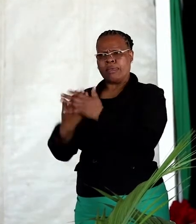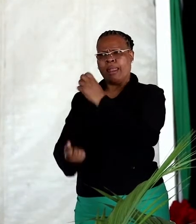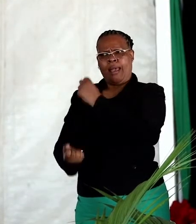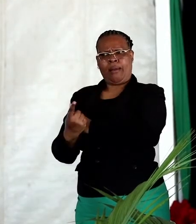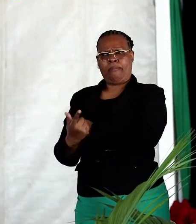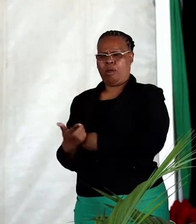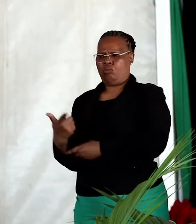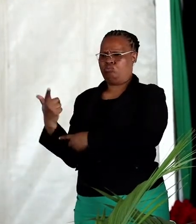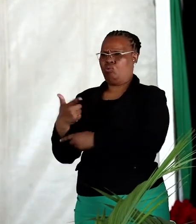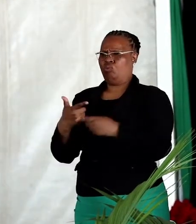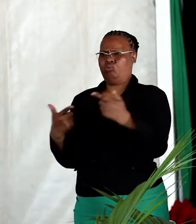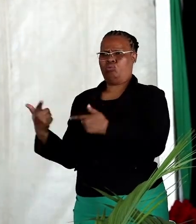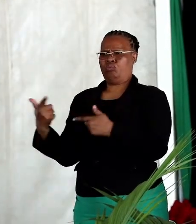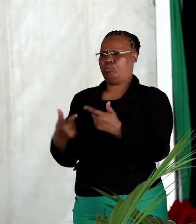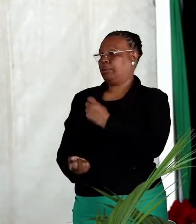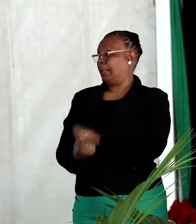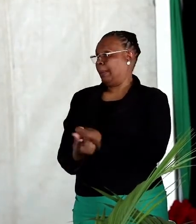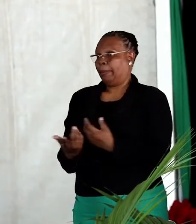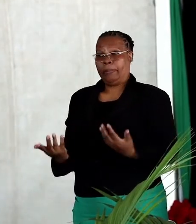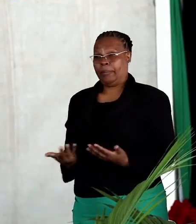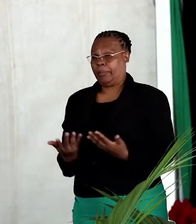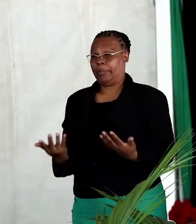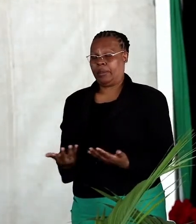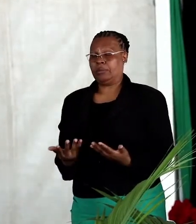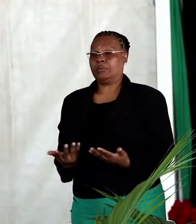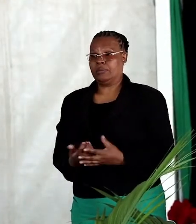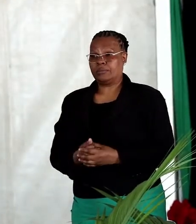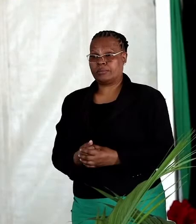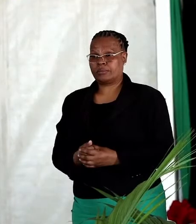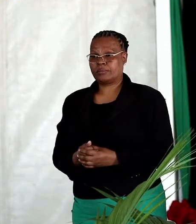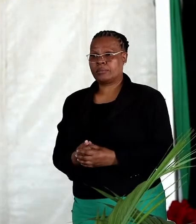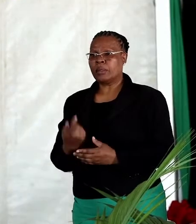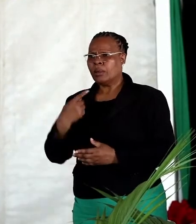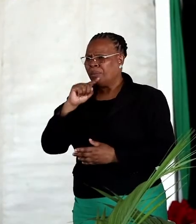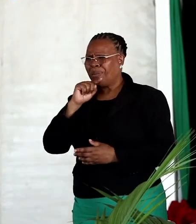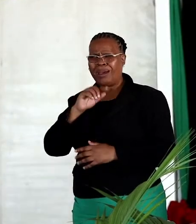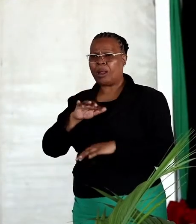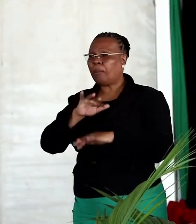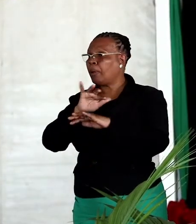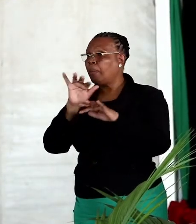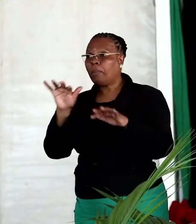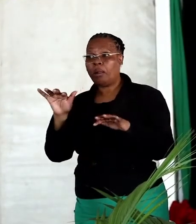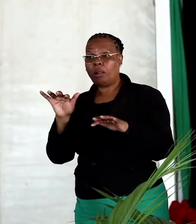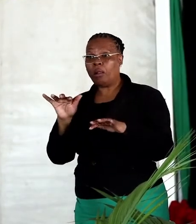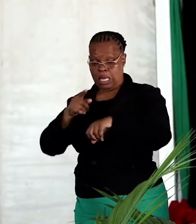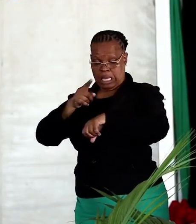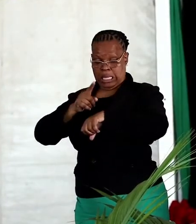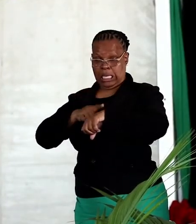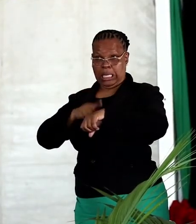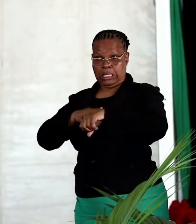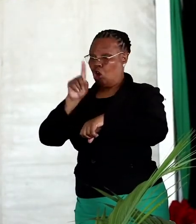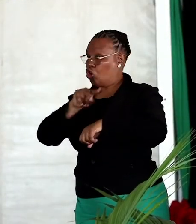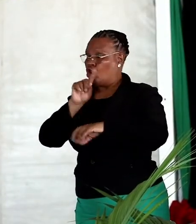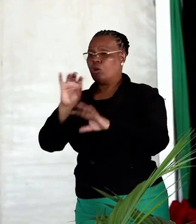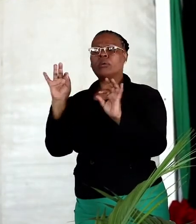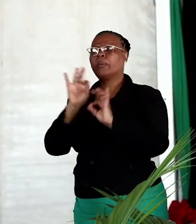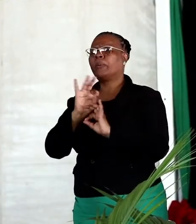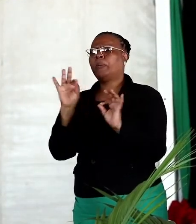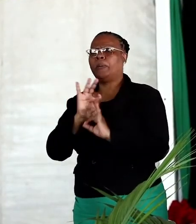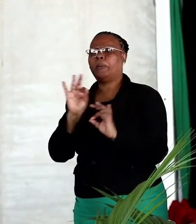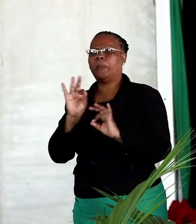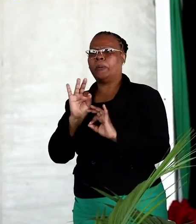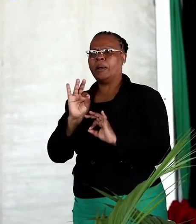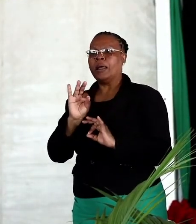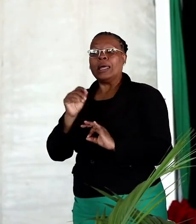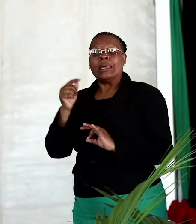program director, these people were not at the wrong place at the wrong time. I want to say they were at the